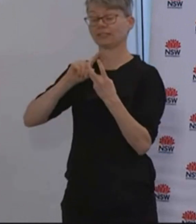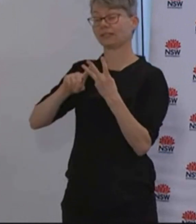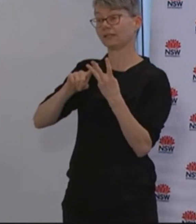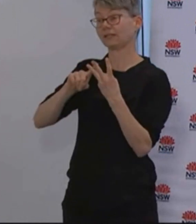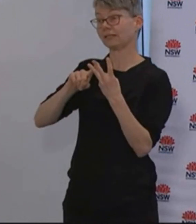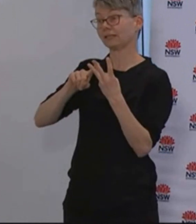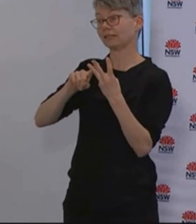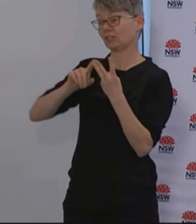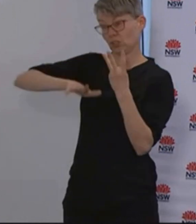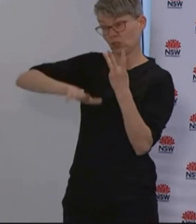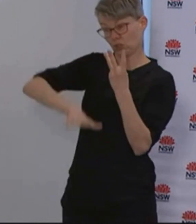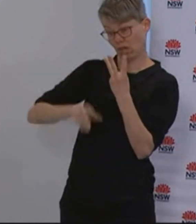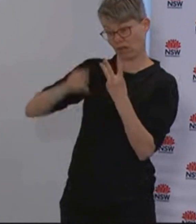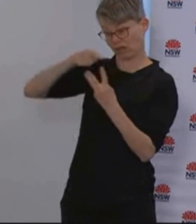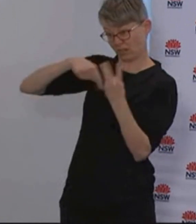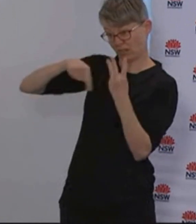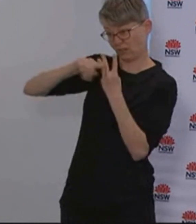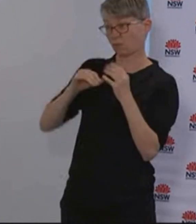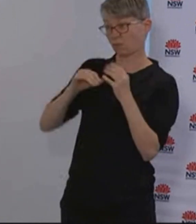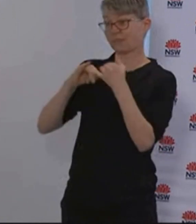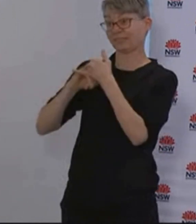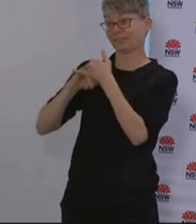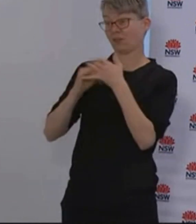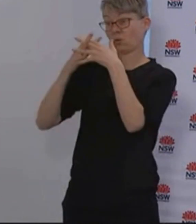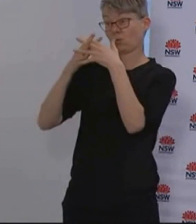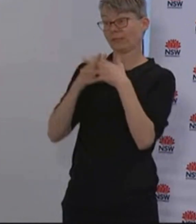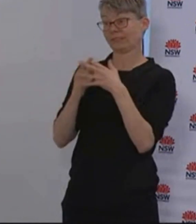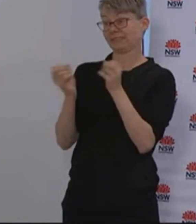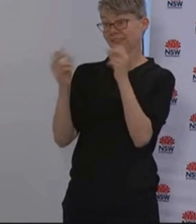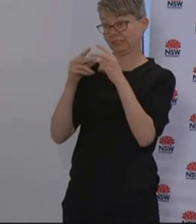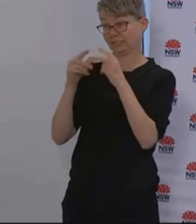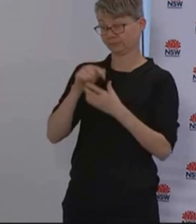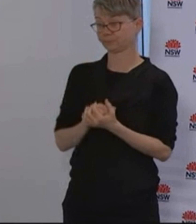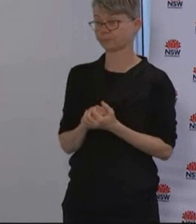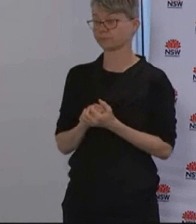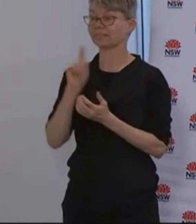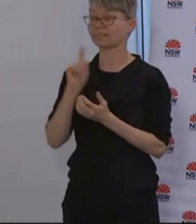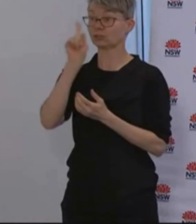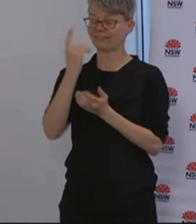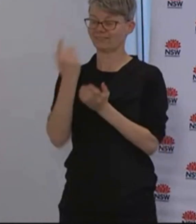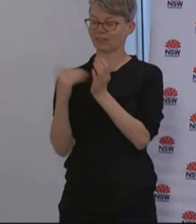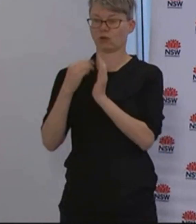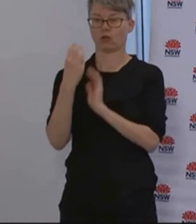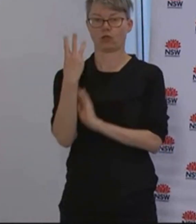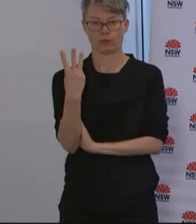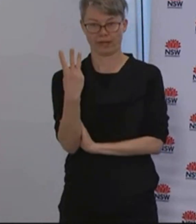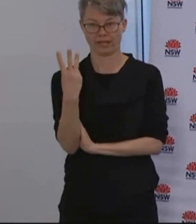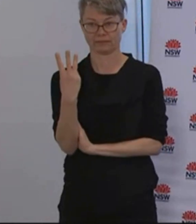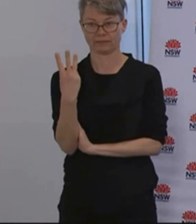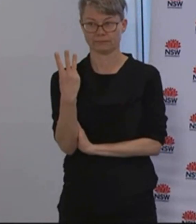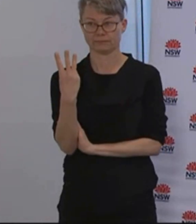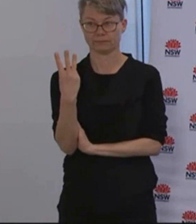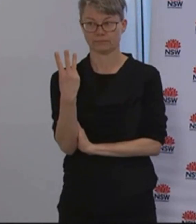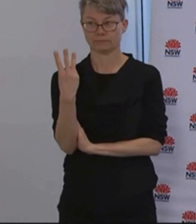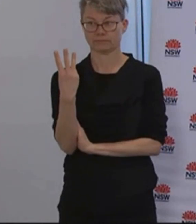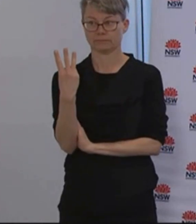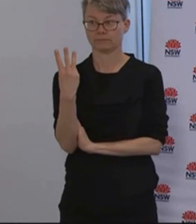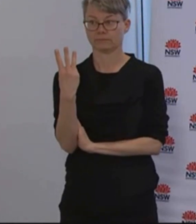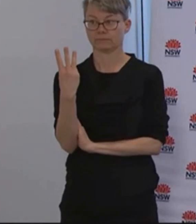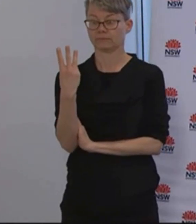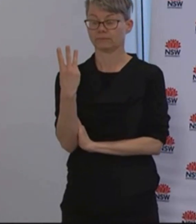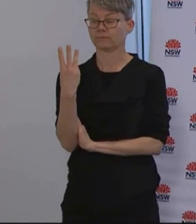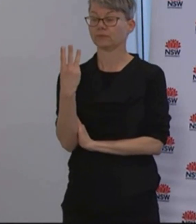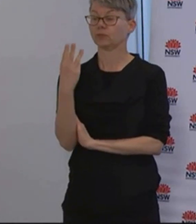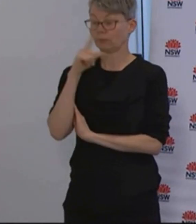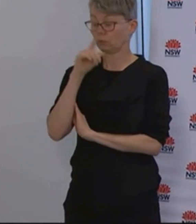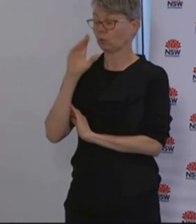southwestern Sydney child. So today, an additional 3 cases have been identified in people who